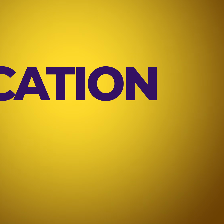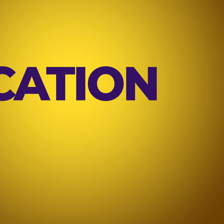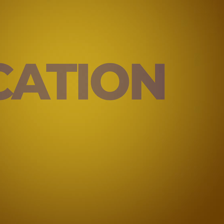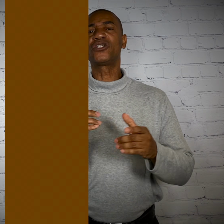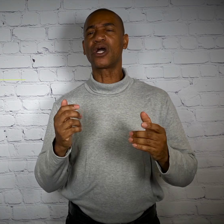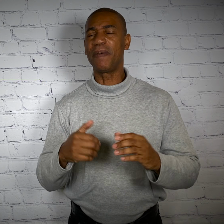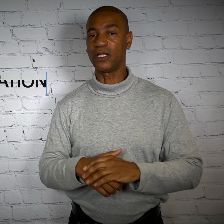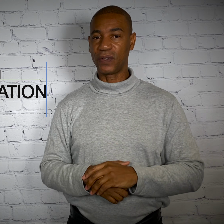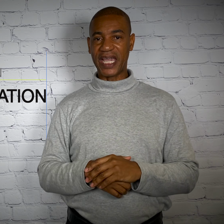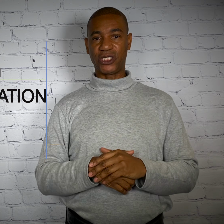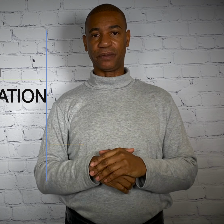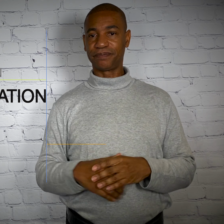Now let's talk about location.